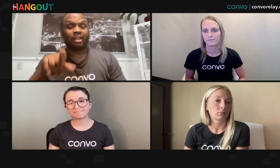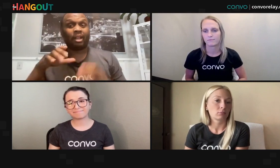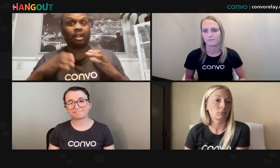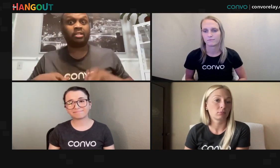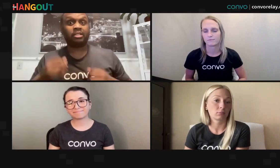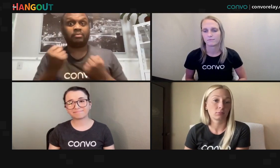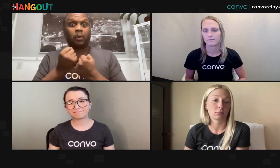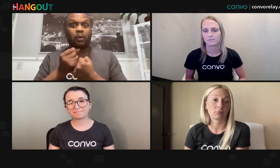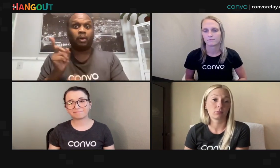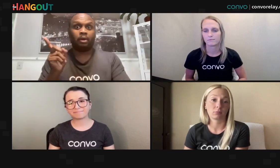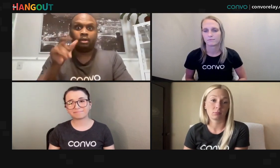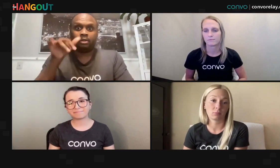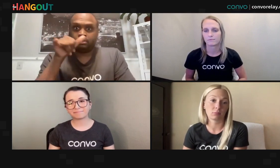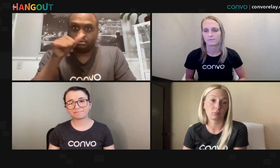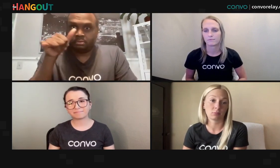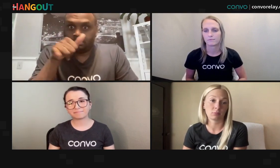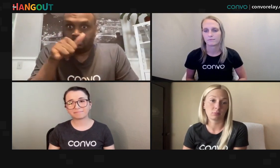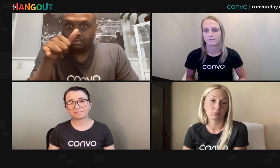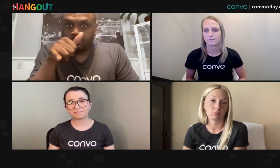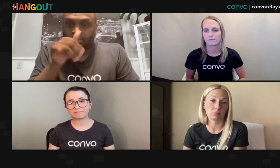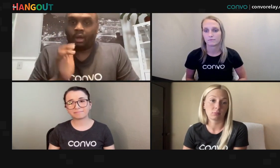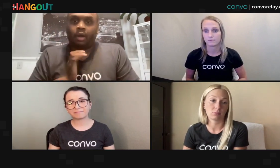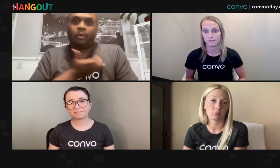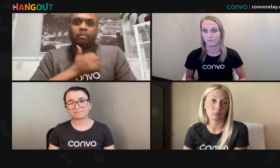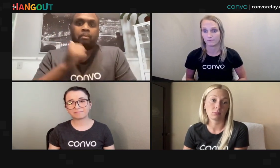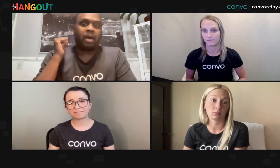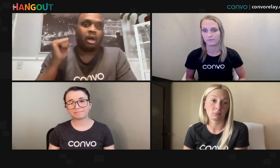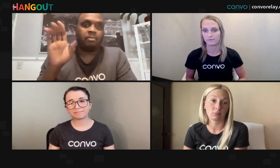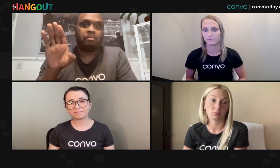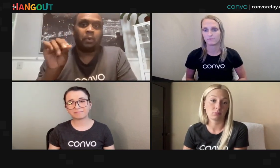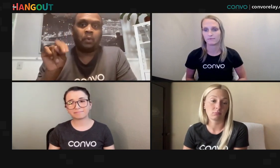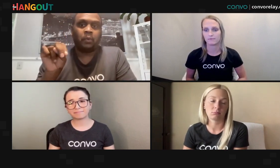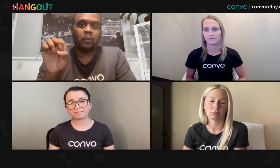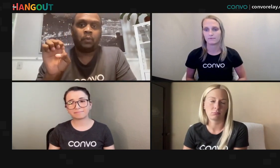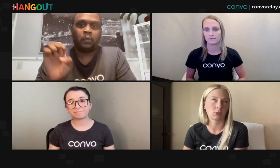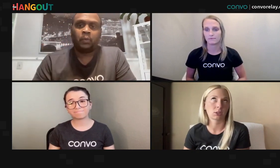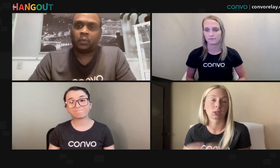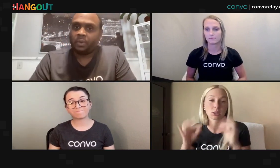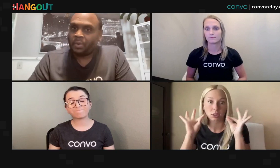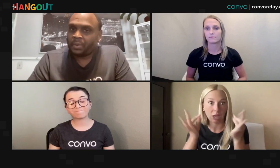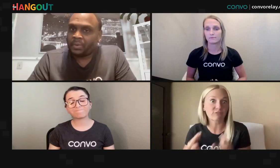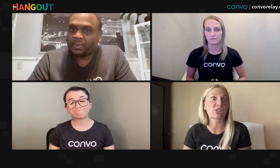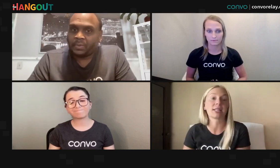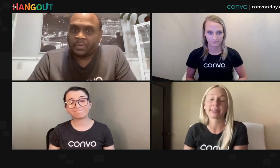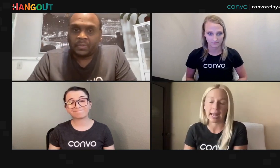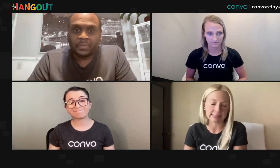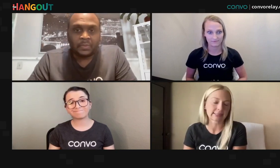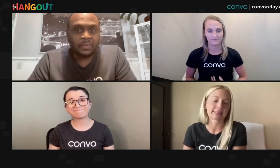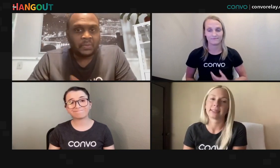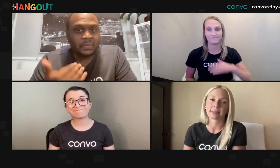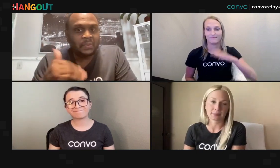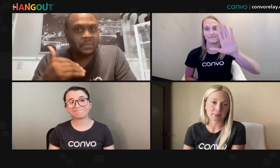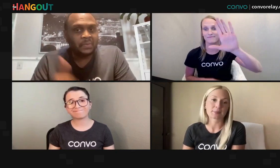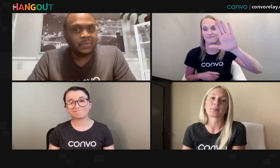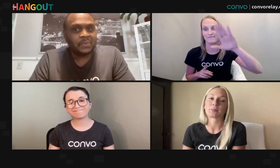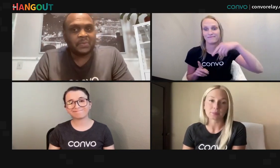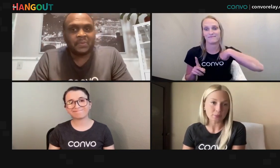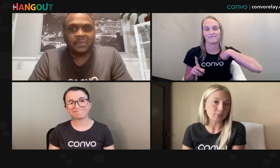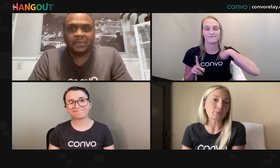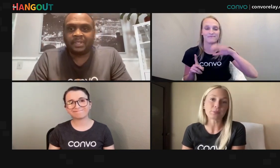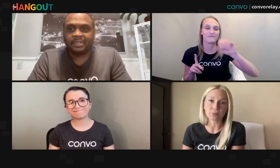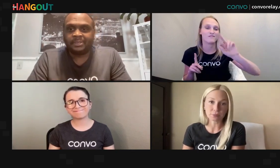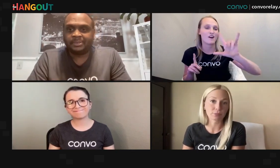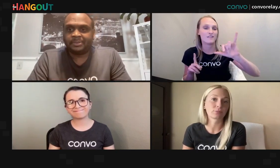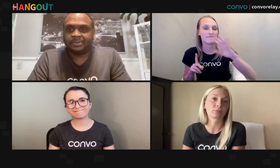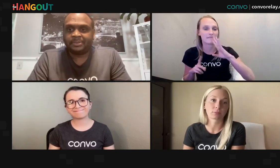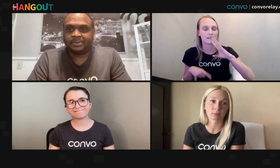speaking here. You know that customer support is amazing. It's our backbone. Definitely. This is